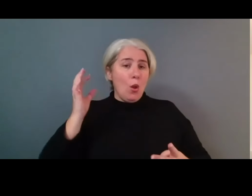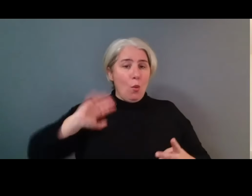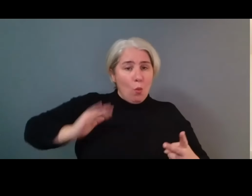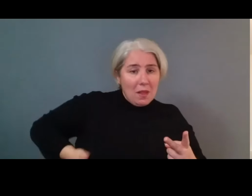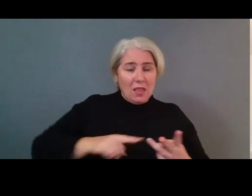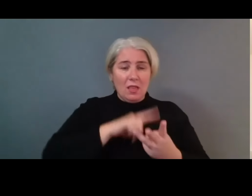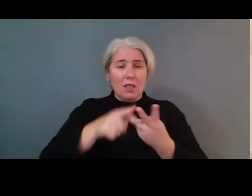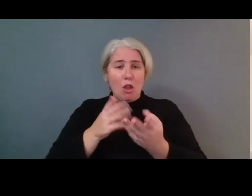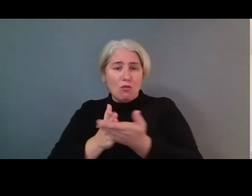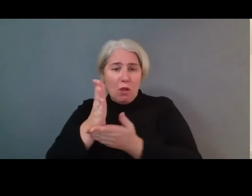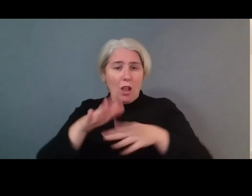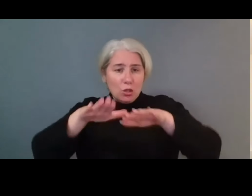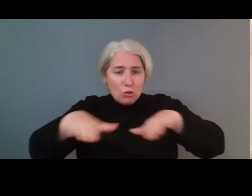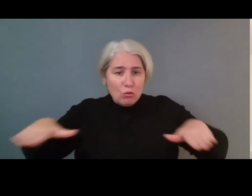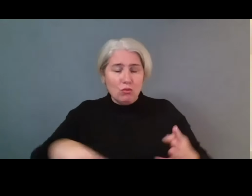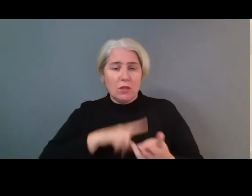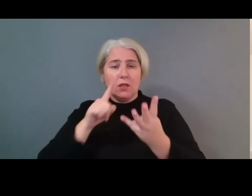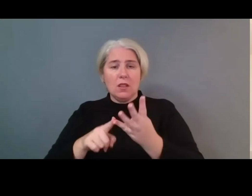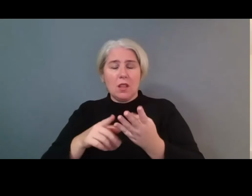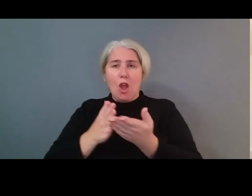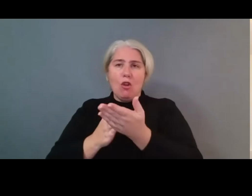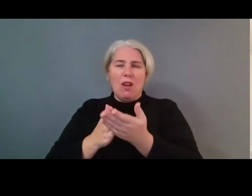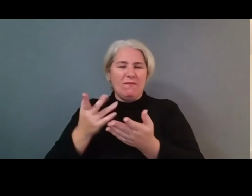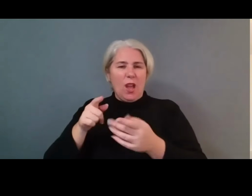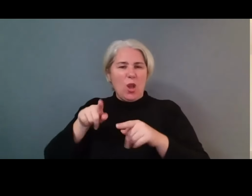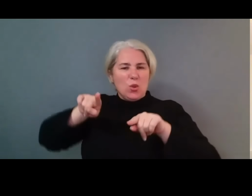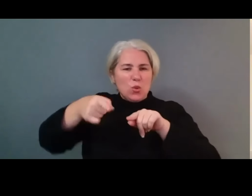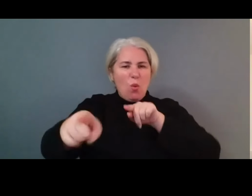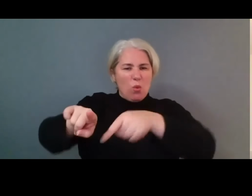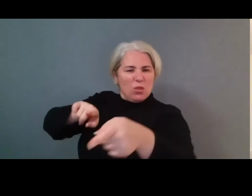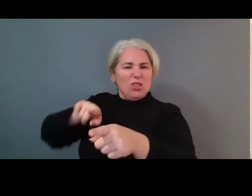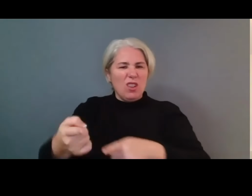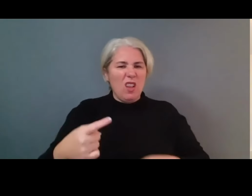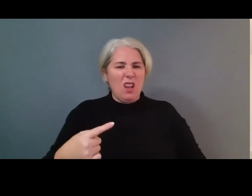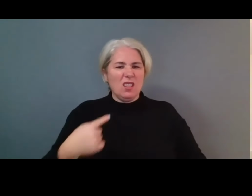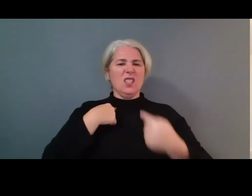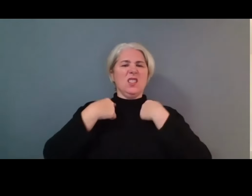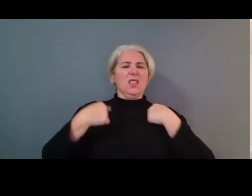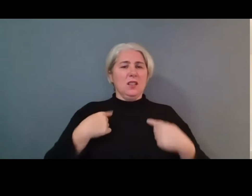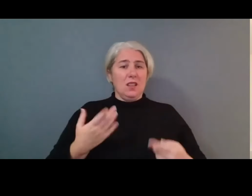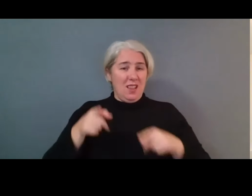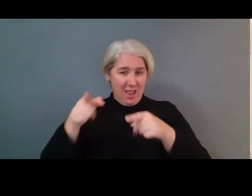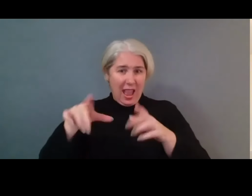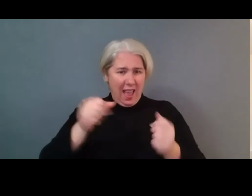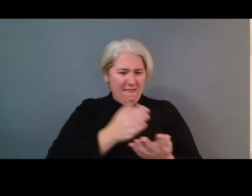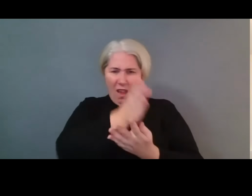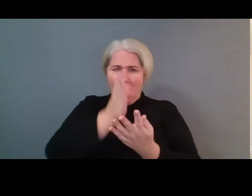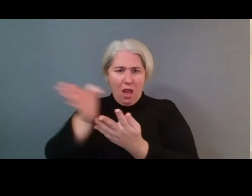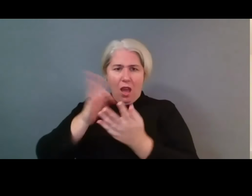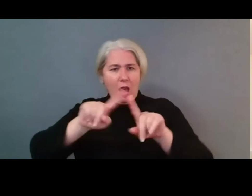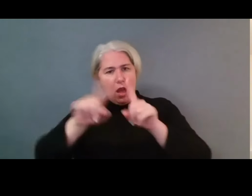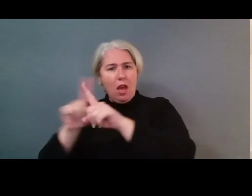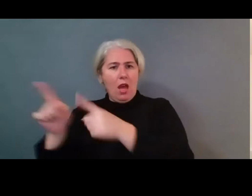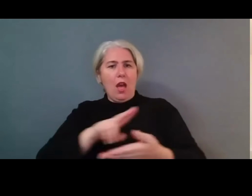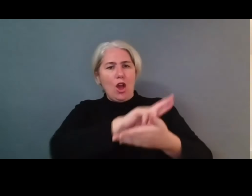really, really important to have a good collaboration with other human rights organizations within